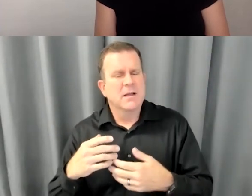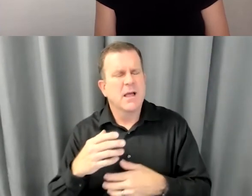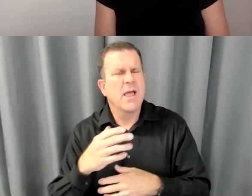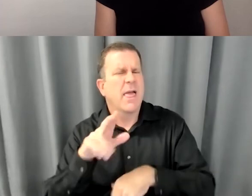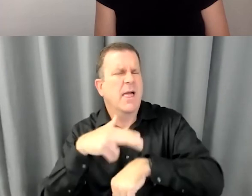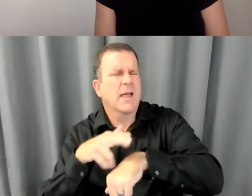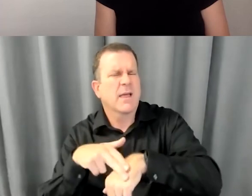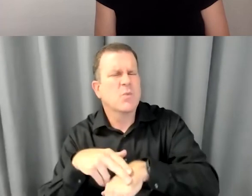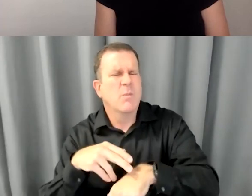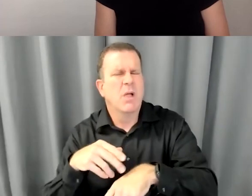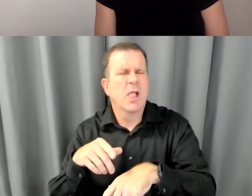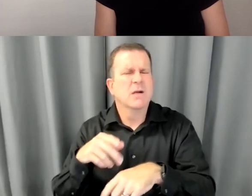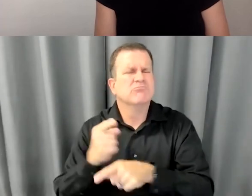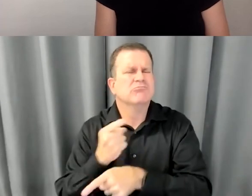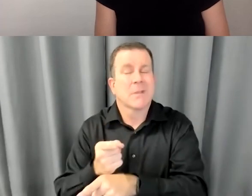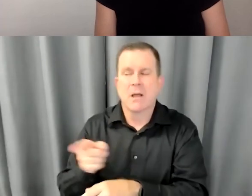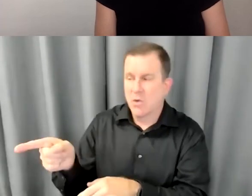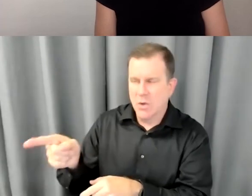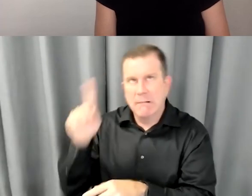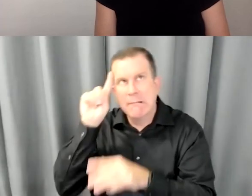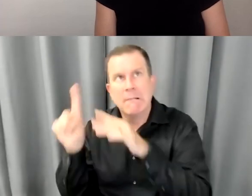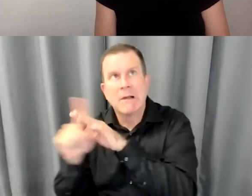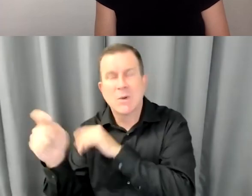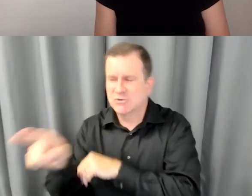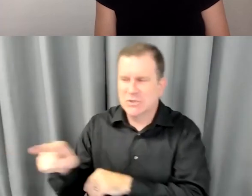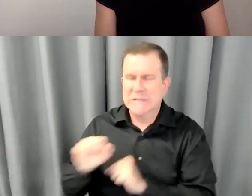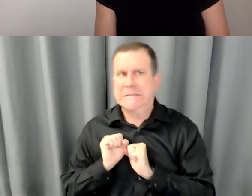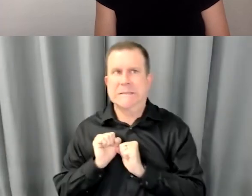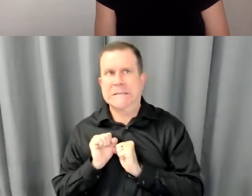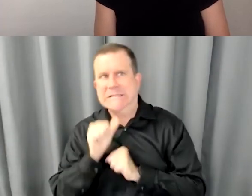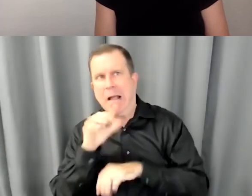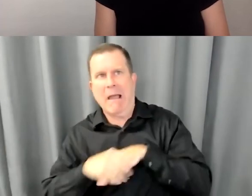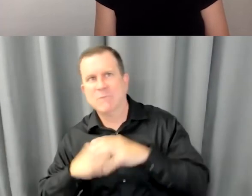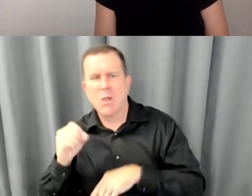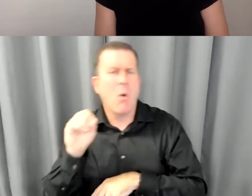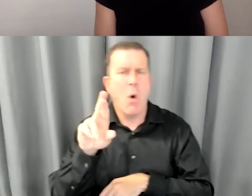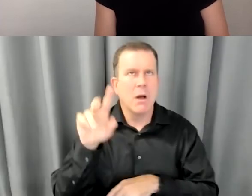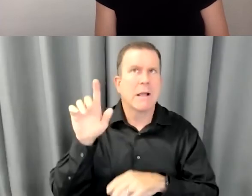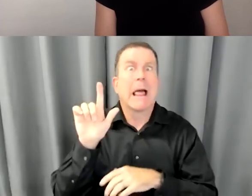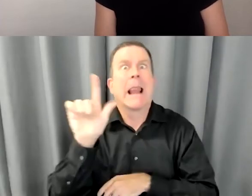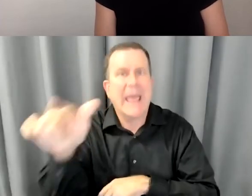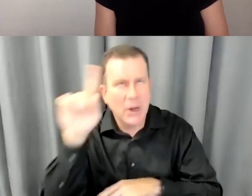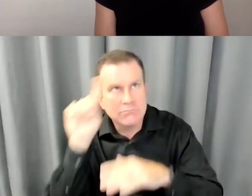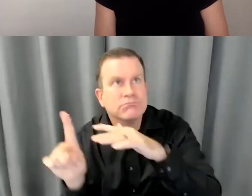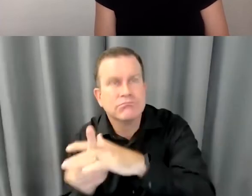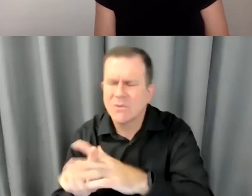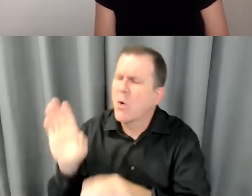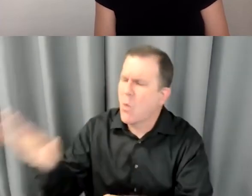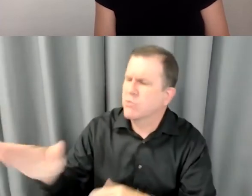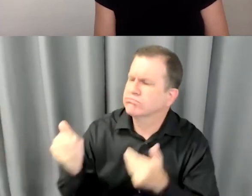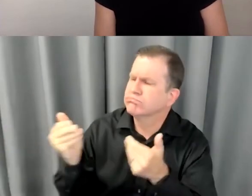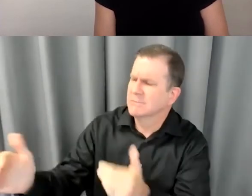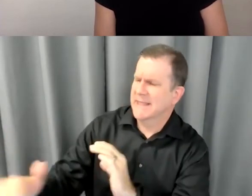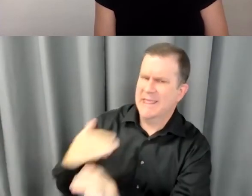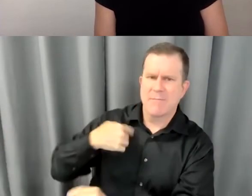you might have a question if you're not comfortable saying it live, or if you think about it later, feel free to email us at the